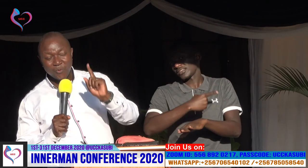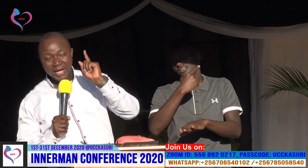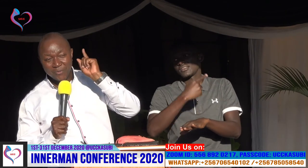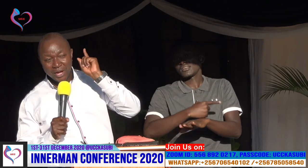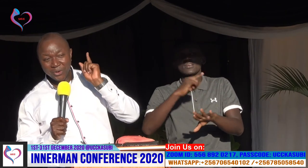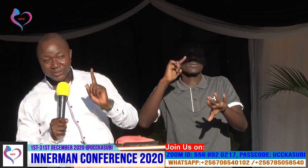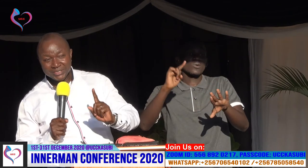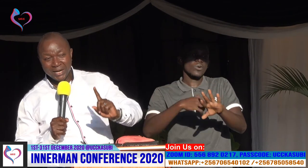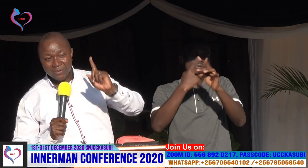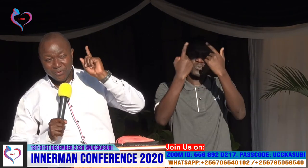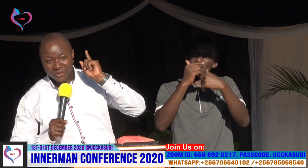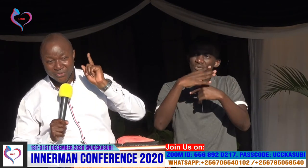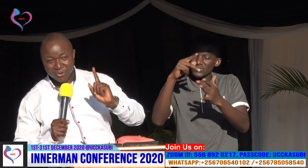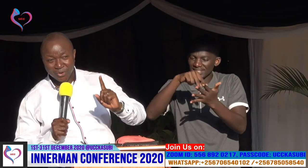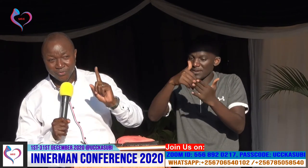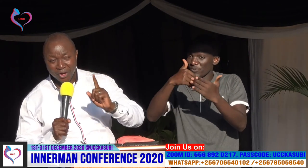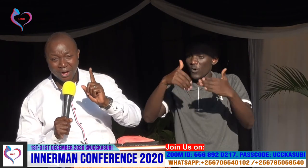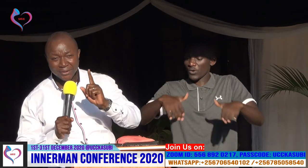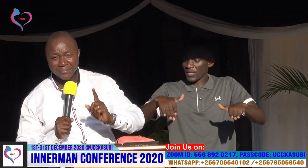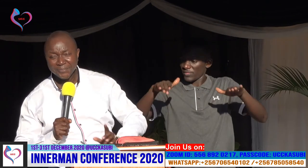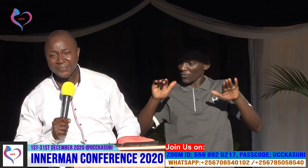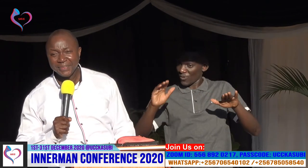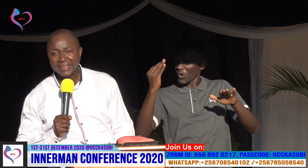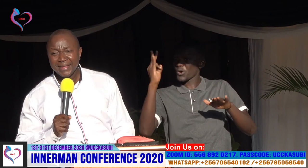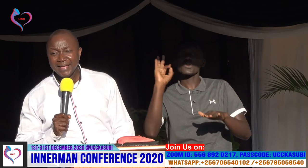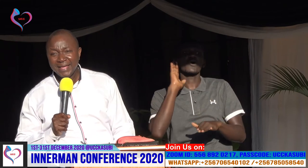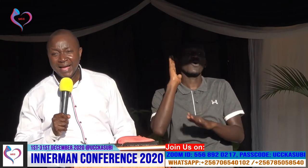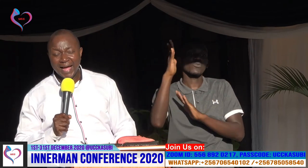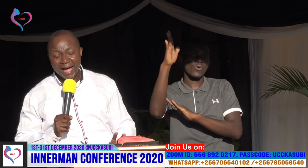when we are going to stand before the throne of God. And